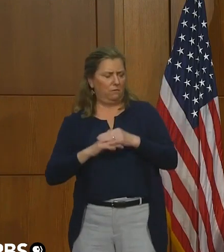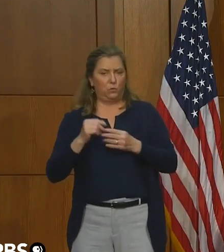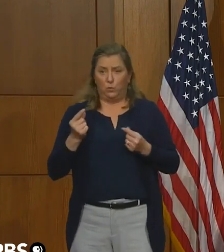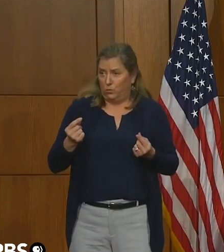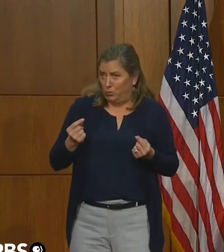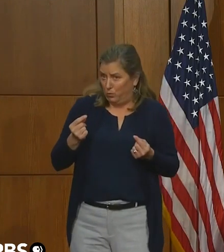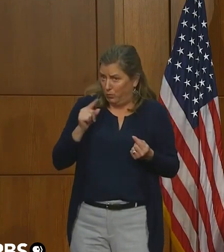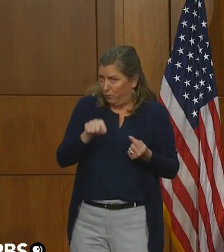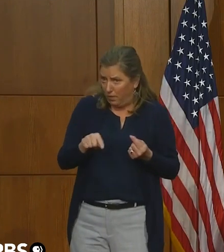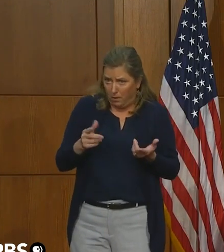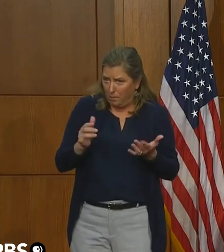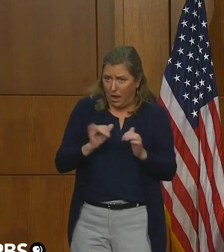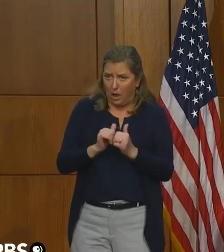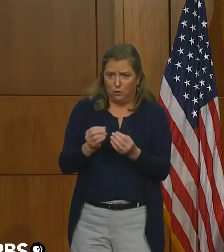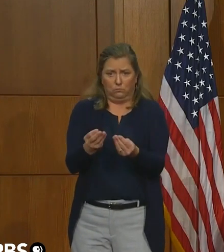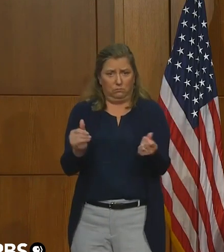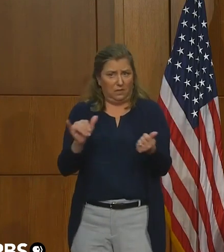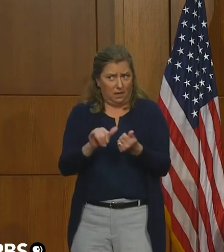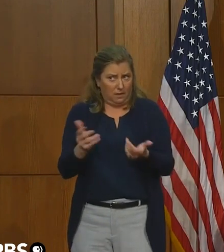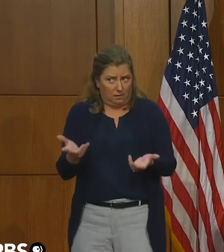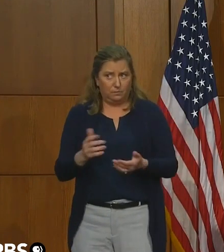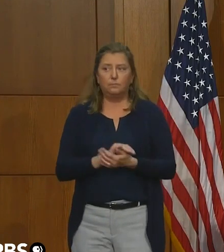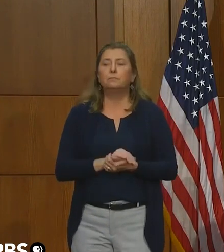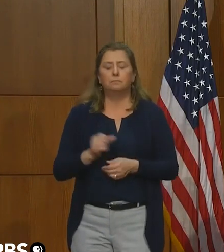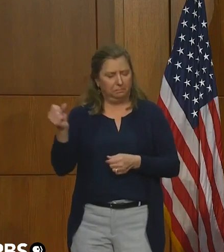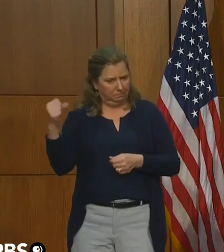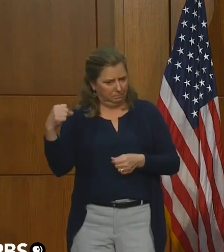take to remedy that situation?